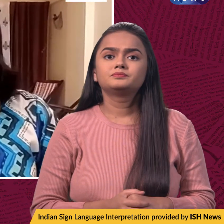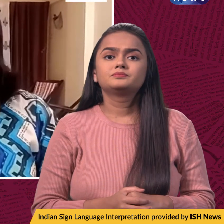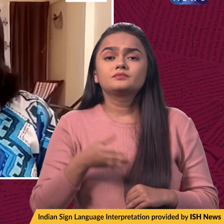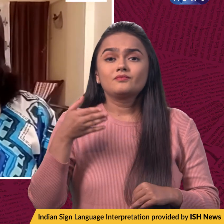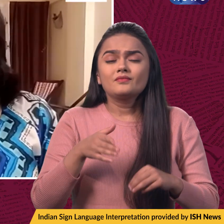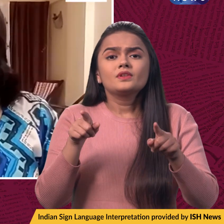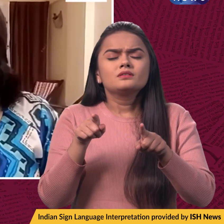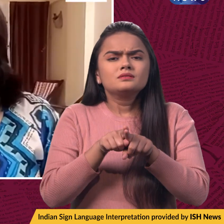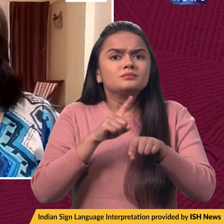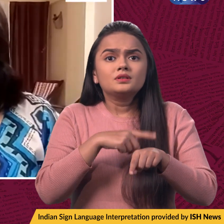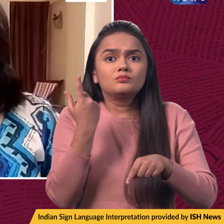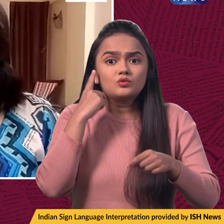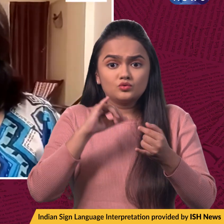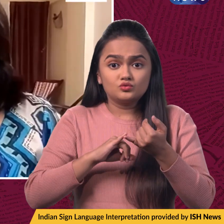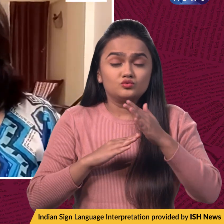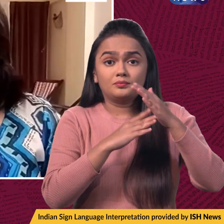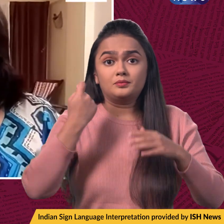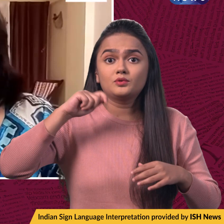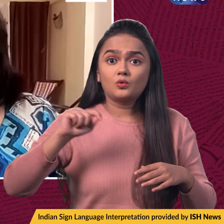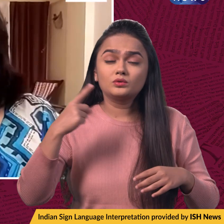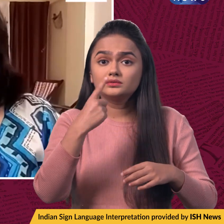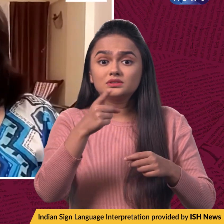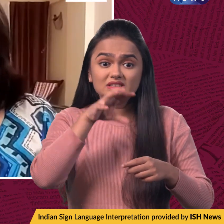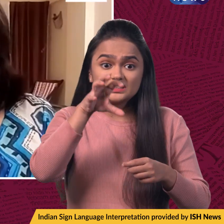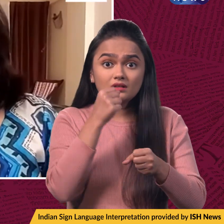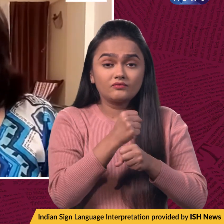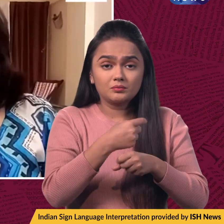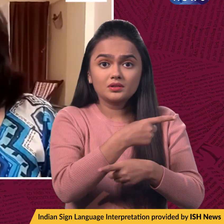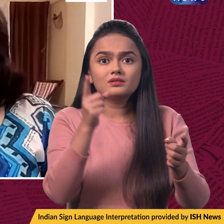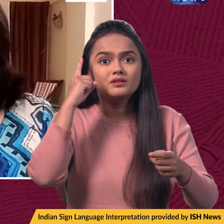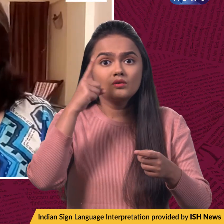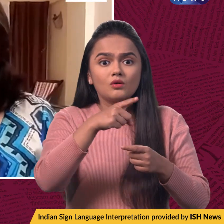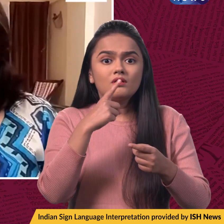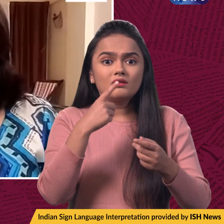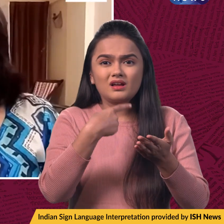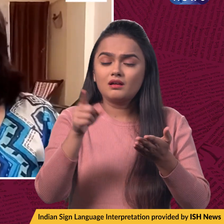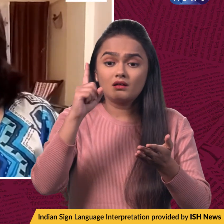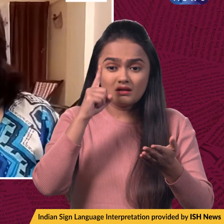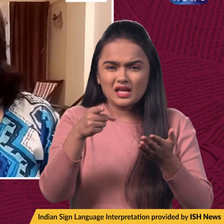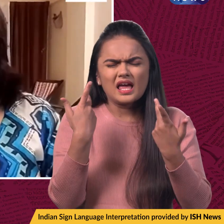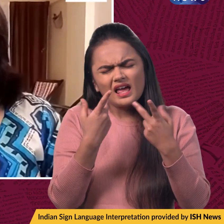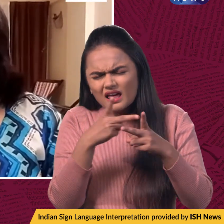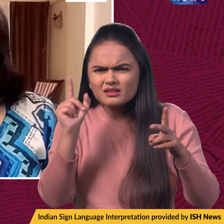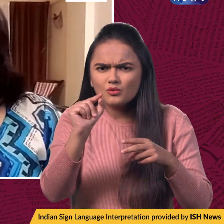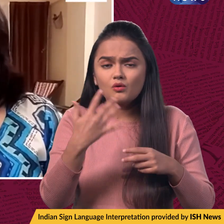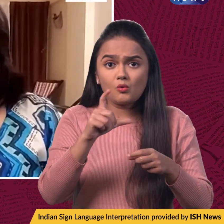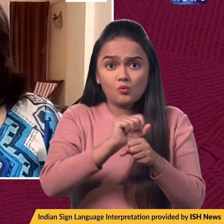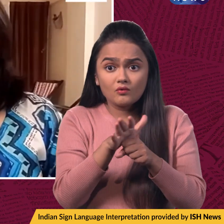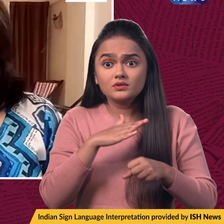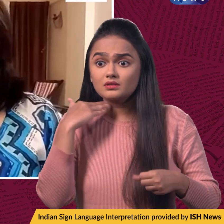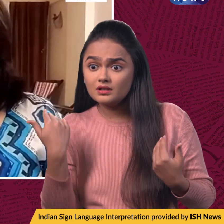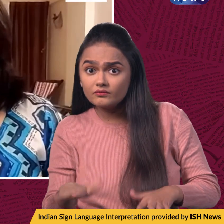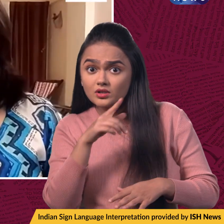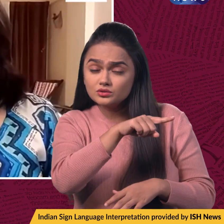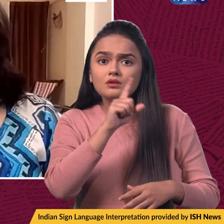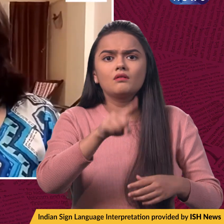Meanwhile, the Supreme Court today directed state governments not to reject COVID death claims on technical grounds and gave